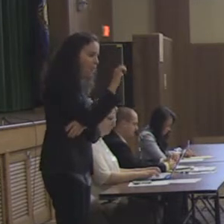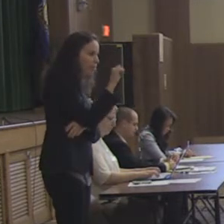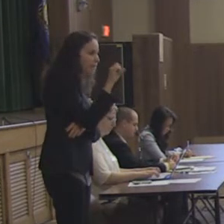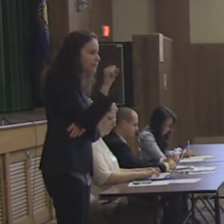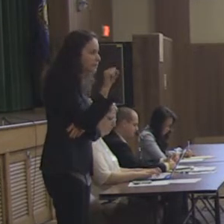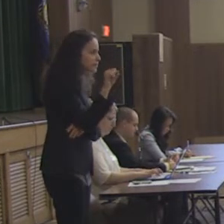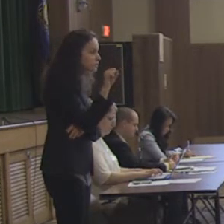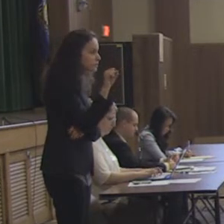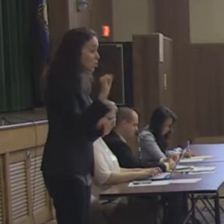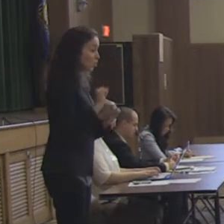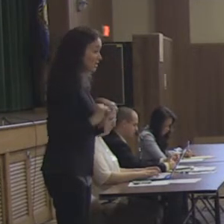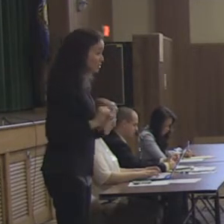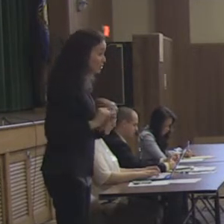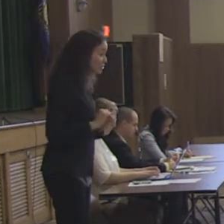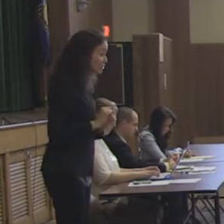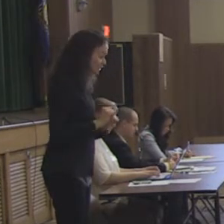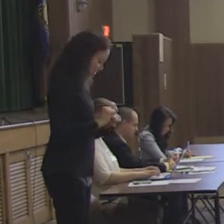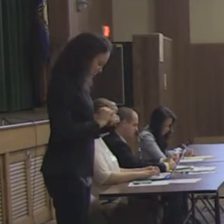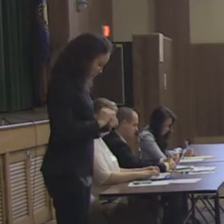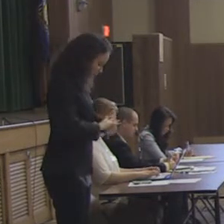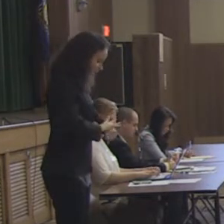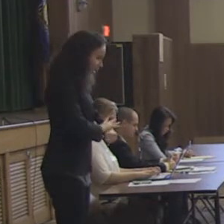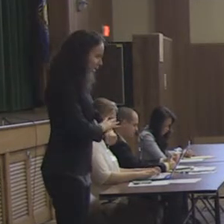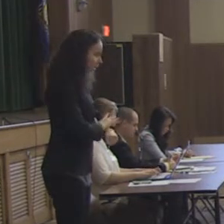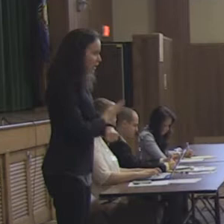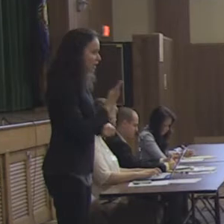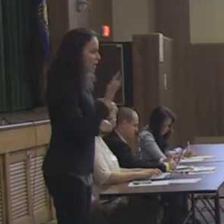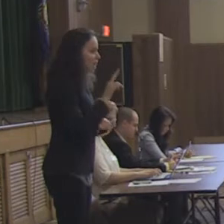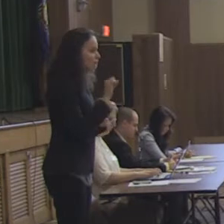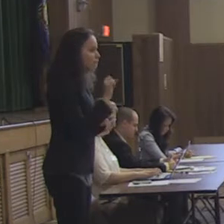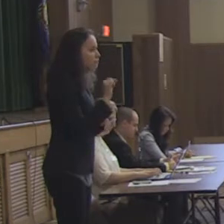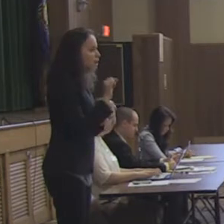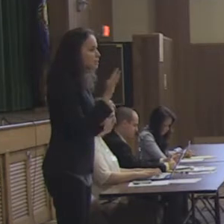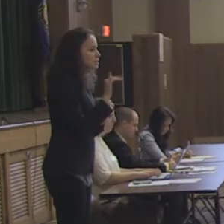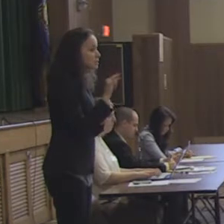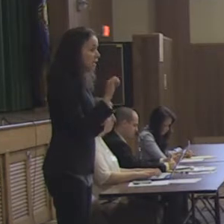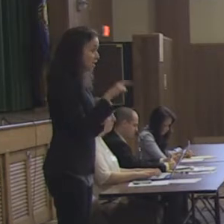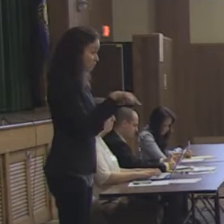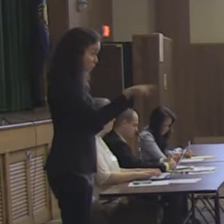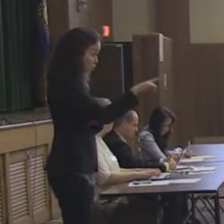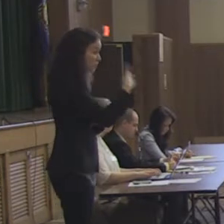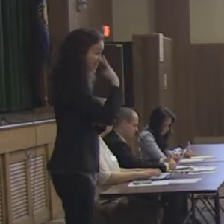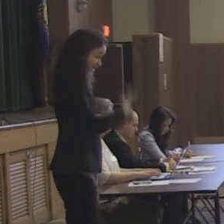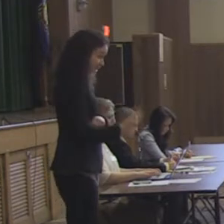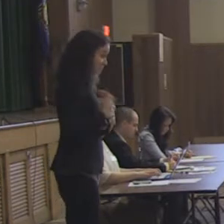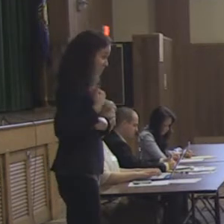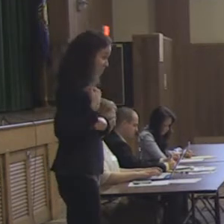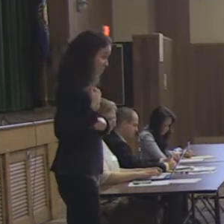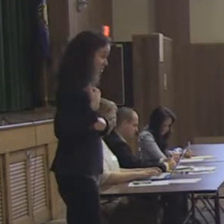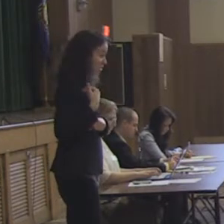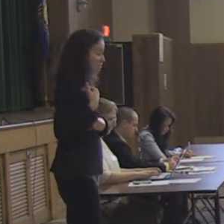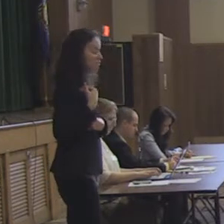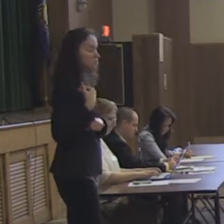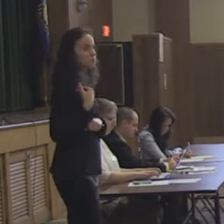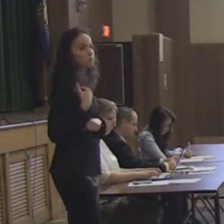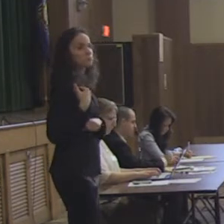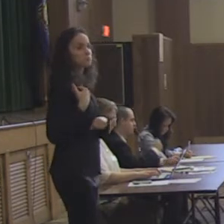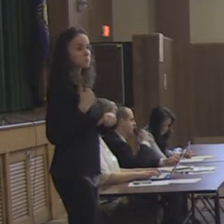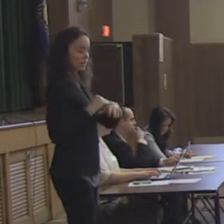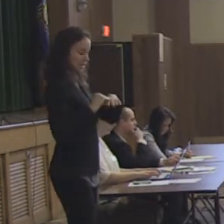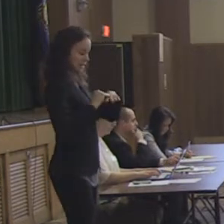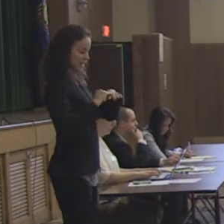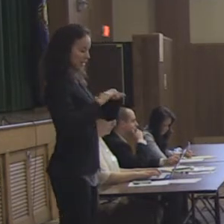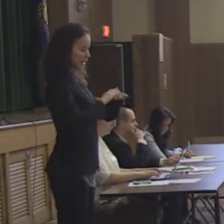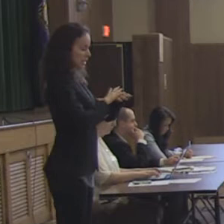you know, they get frostbite. So I have taken care of people who have frostbite. If you ever have seen frostbite, it turns